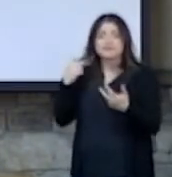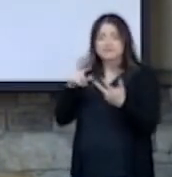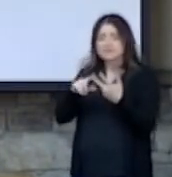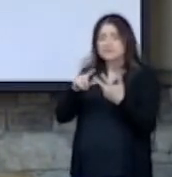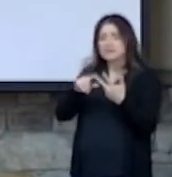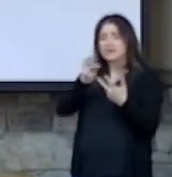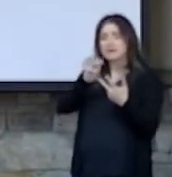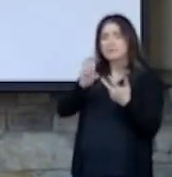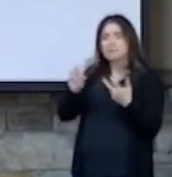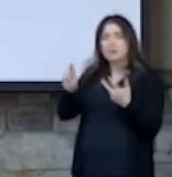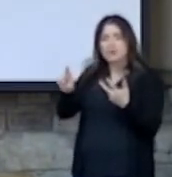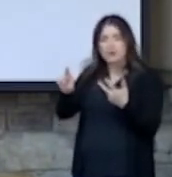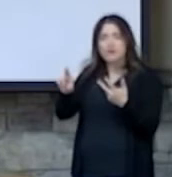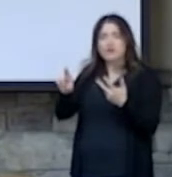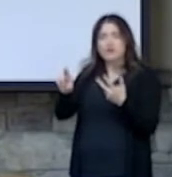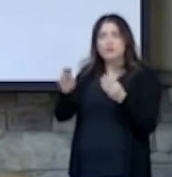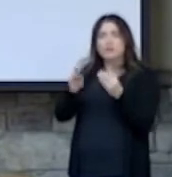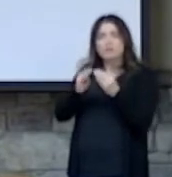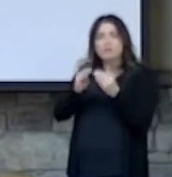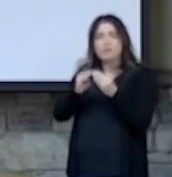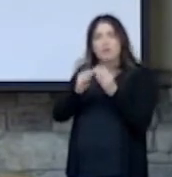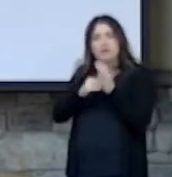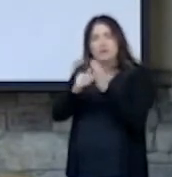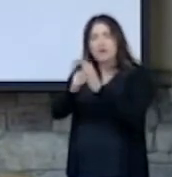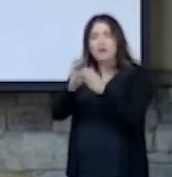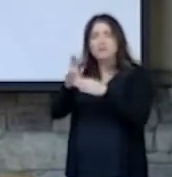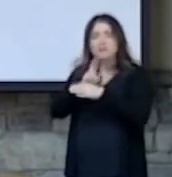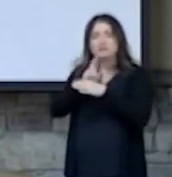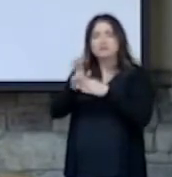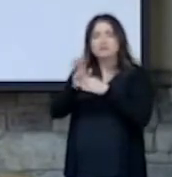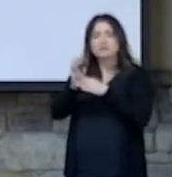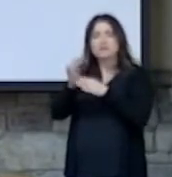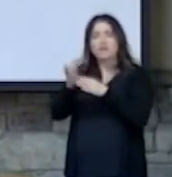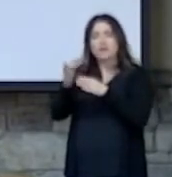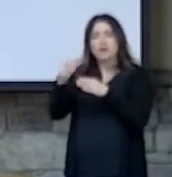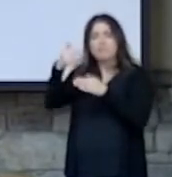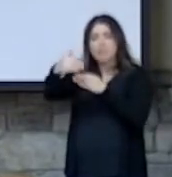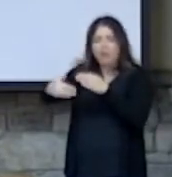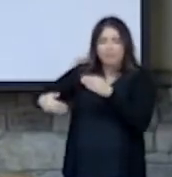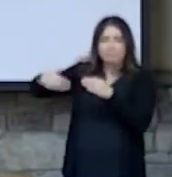more commonly used for embalming, a gift fit for a savior.